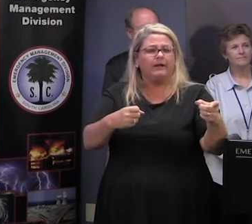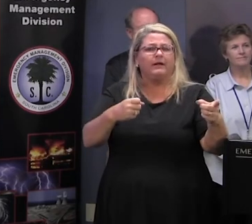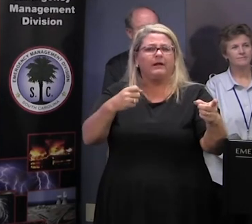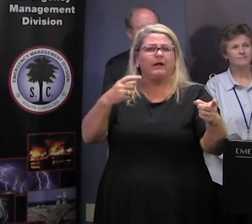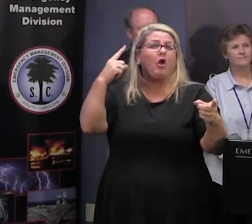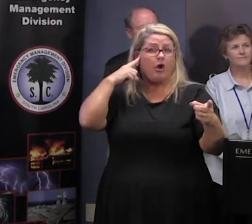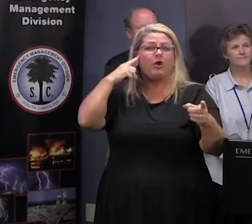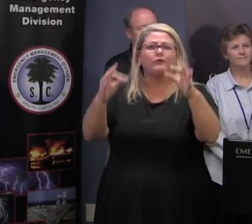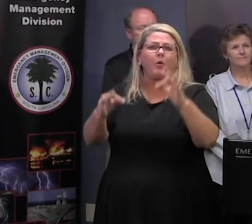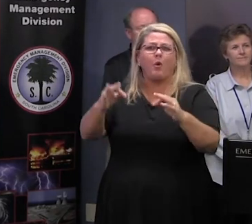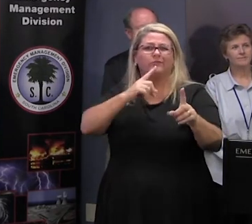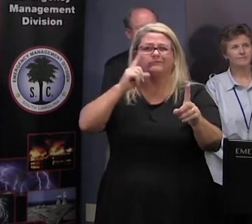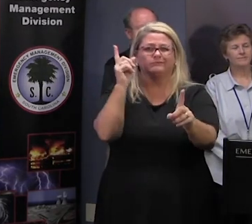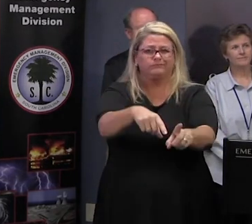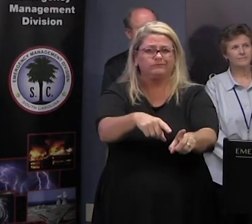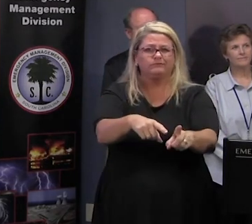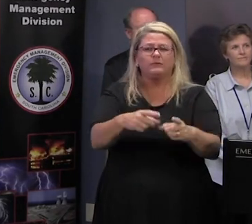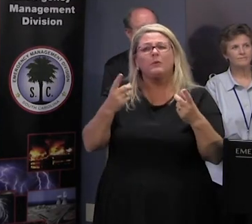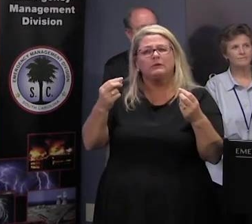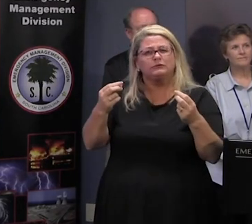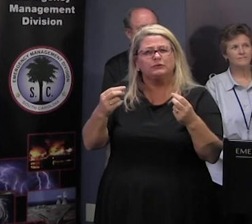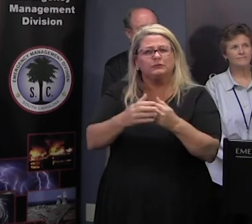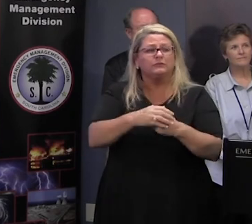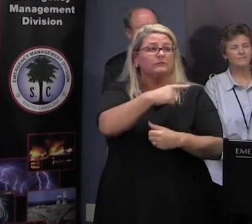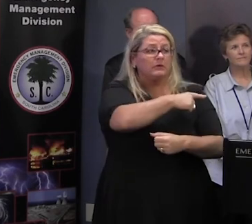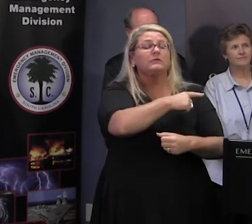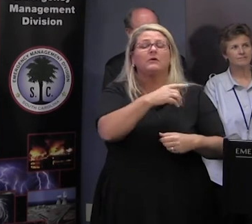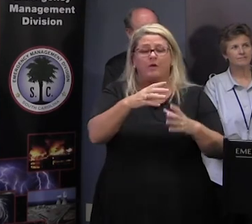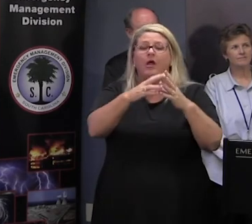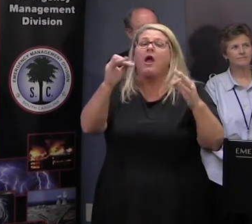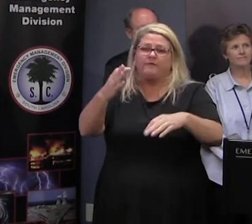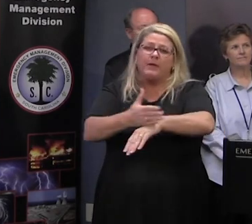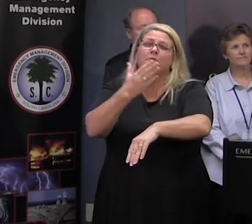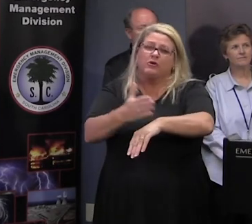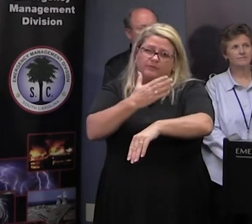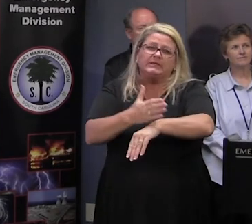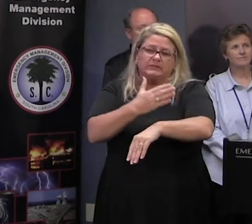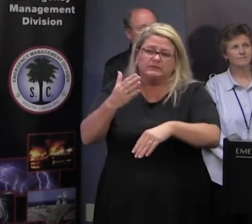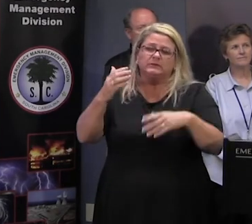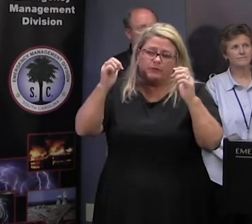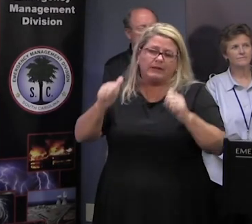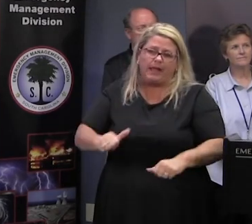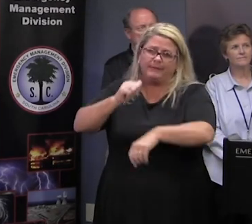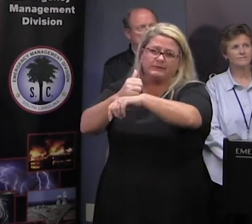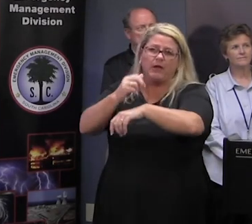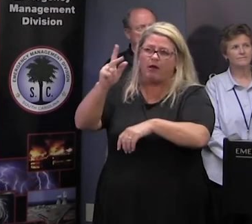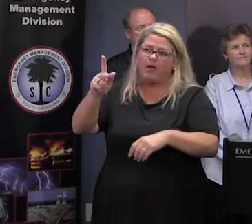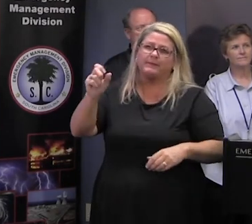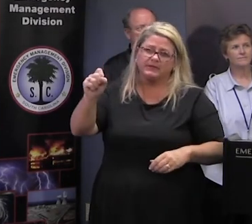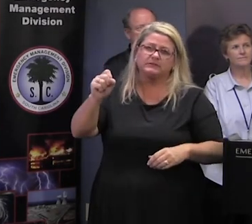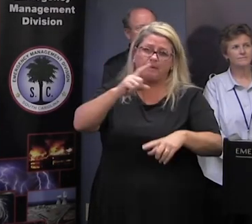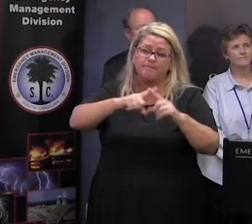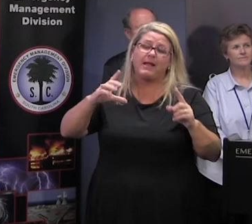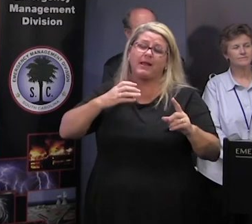requirements for those kind of orders? So that there are a lot of improvements that can be made in all systems. One of the main rules